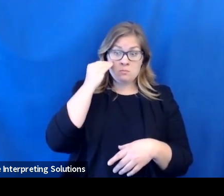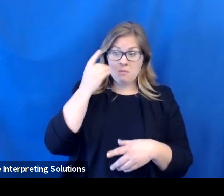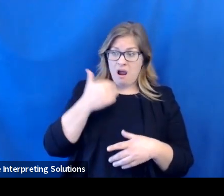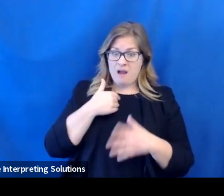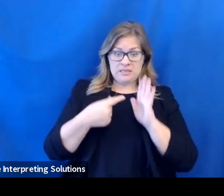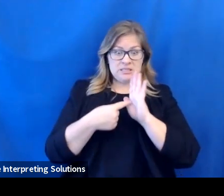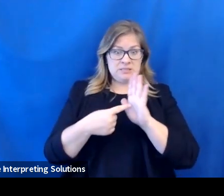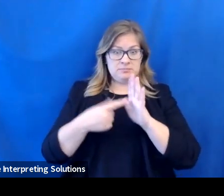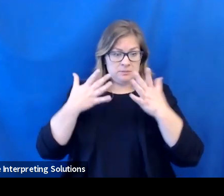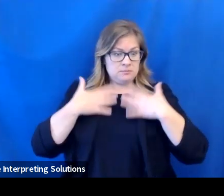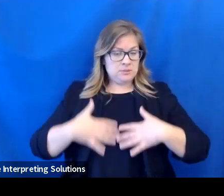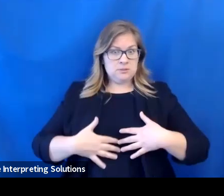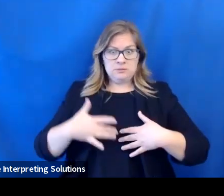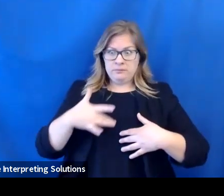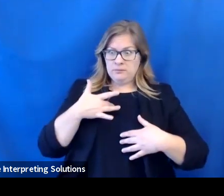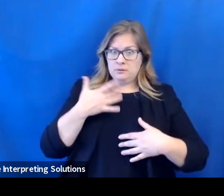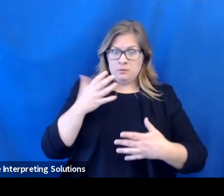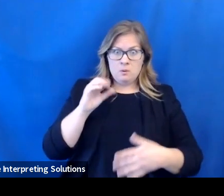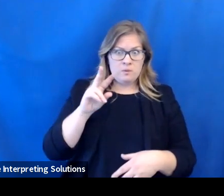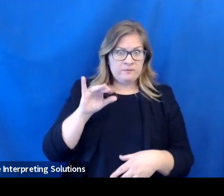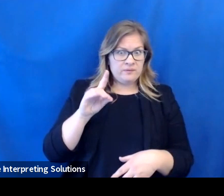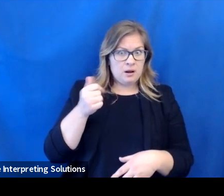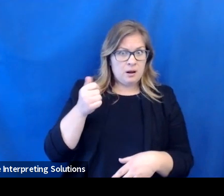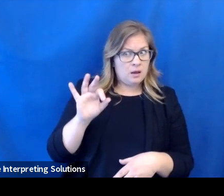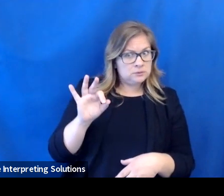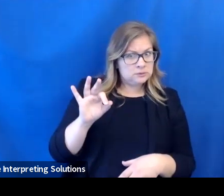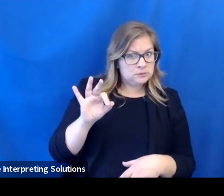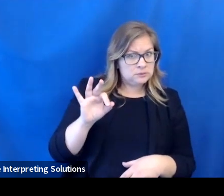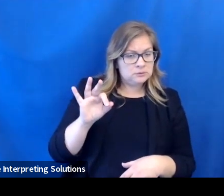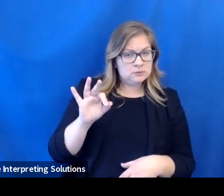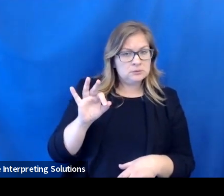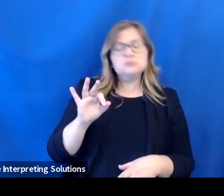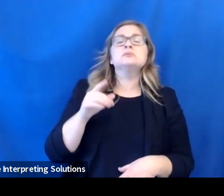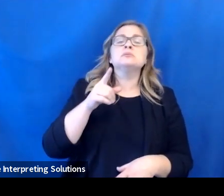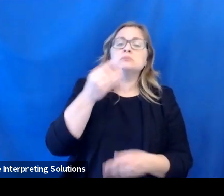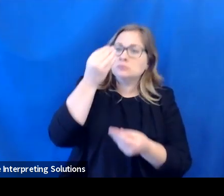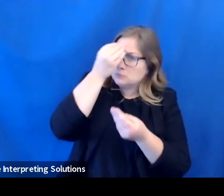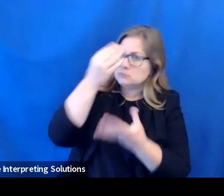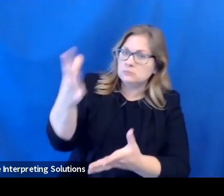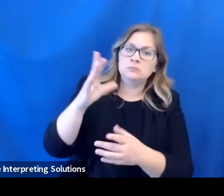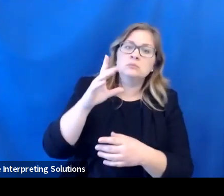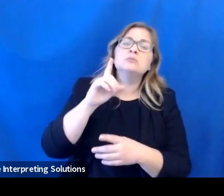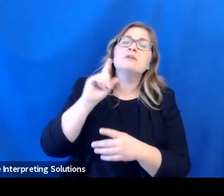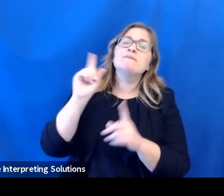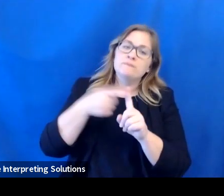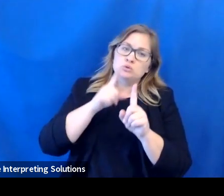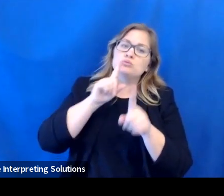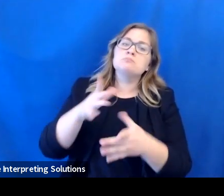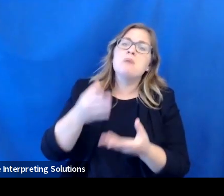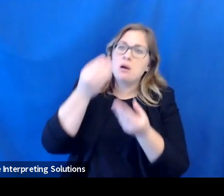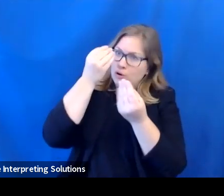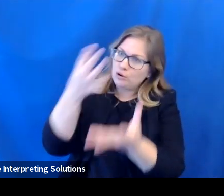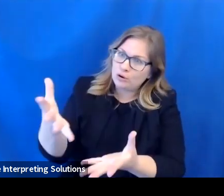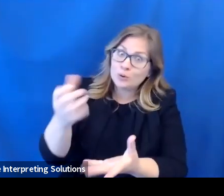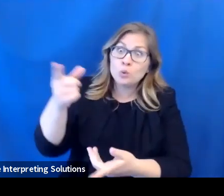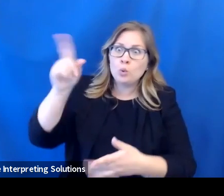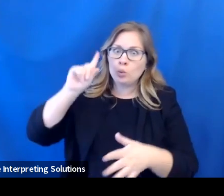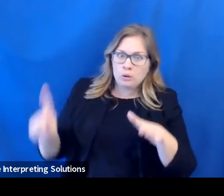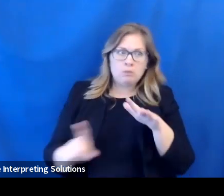shared with the first responders so that they can act accordingly. I've not heard